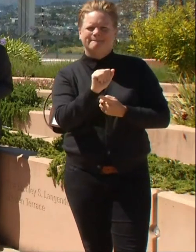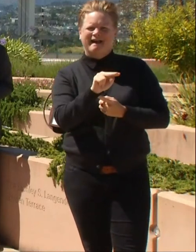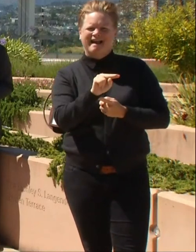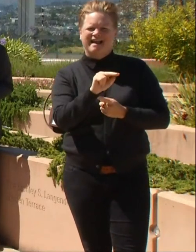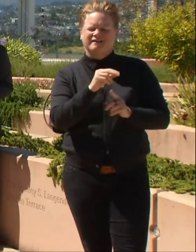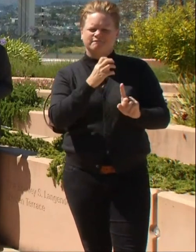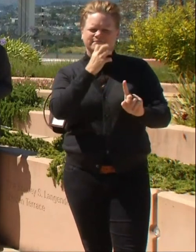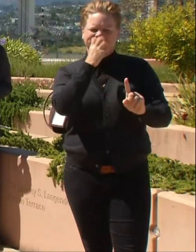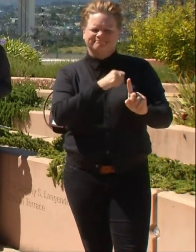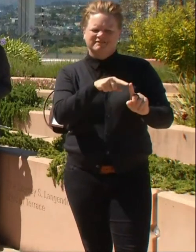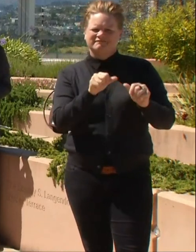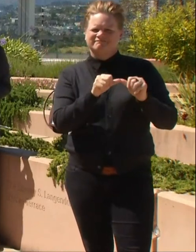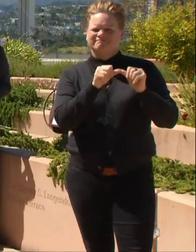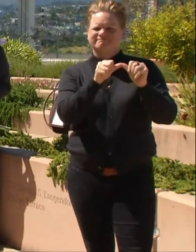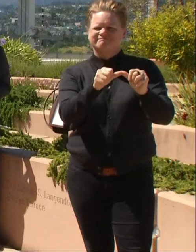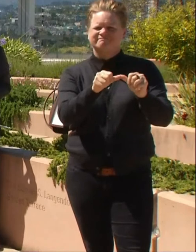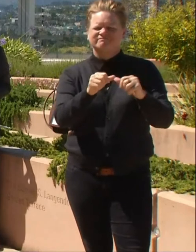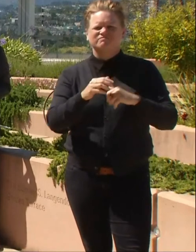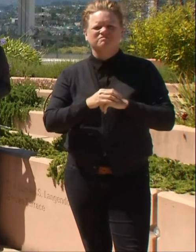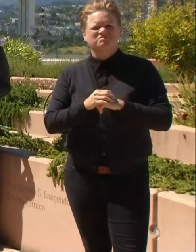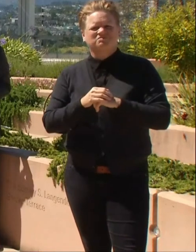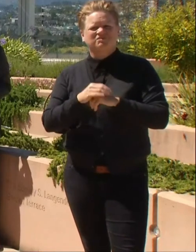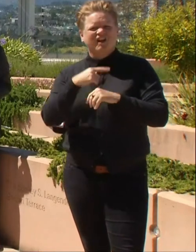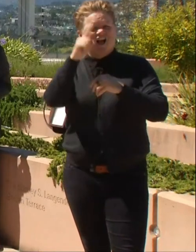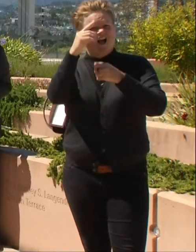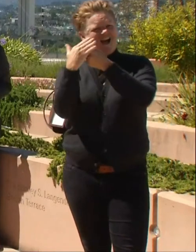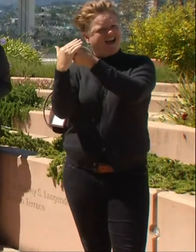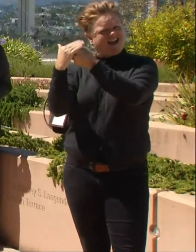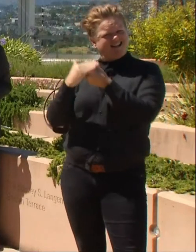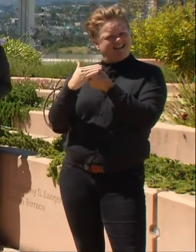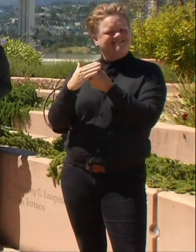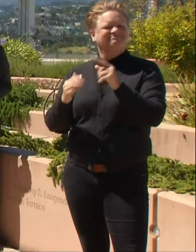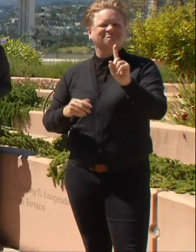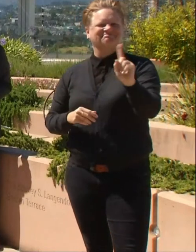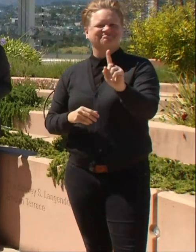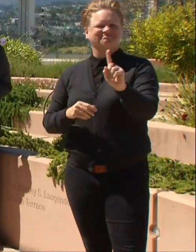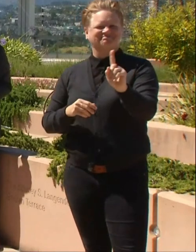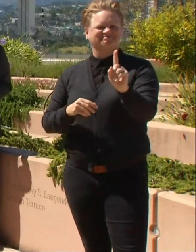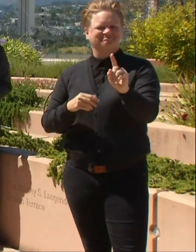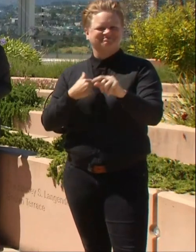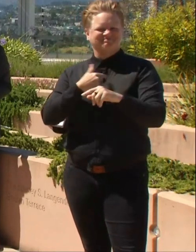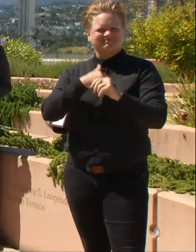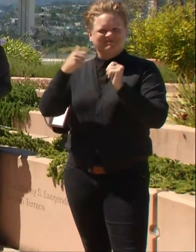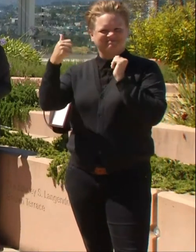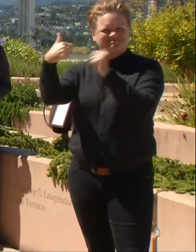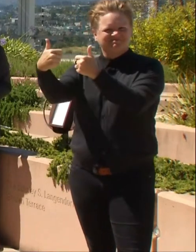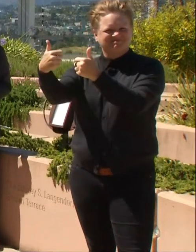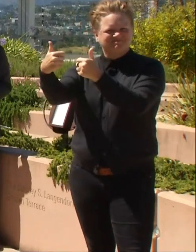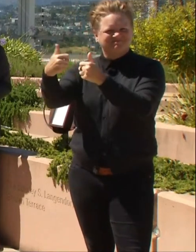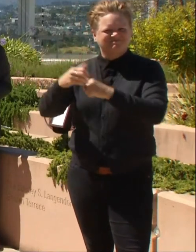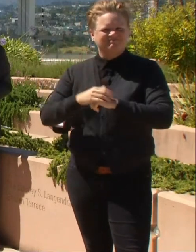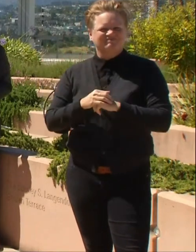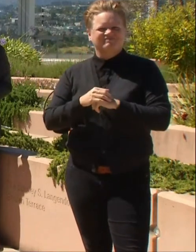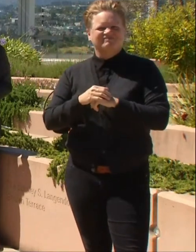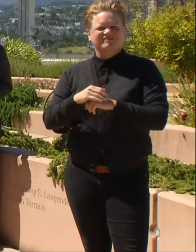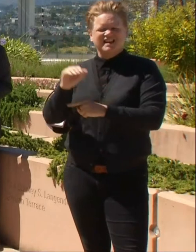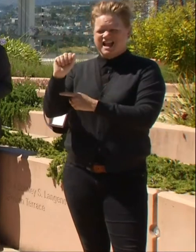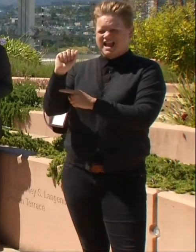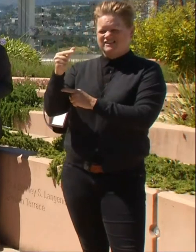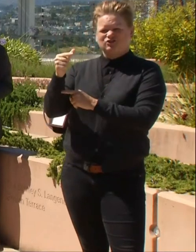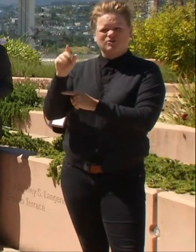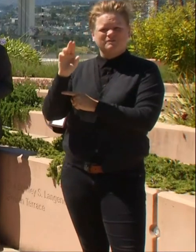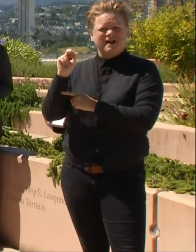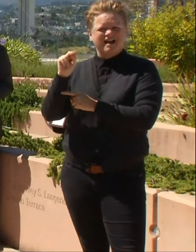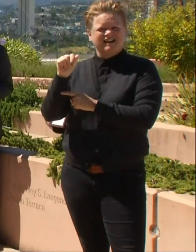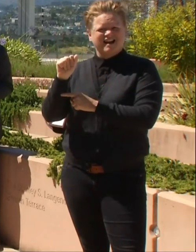not be undeterred. And as Attorney General Bonta said, this decision was fundamentally flawed. This